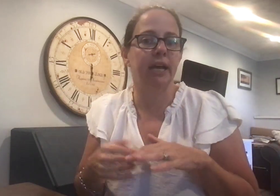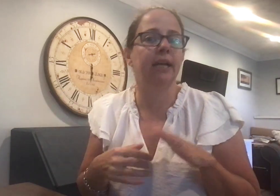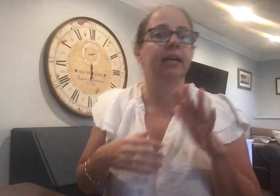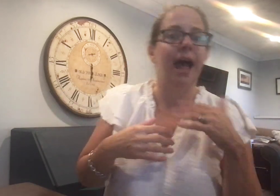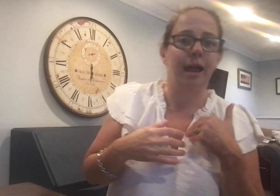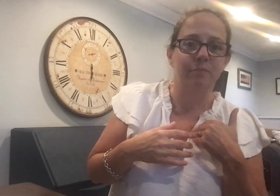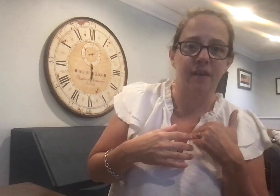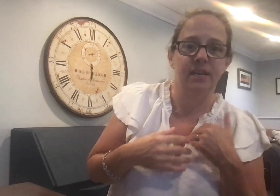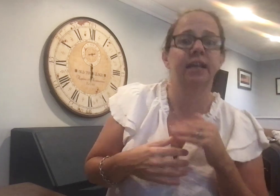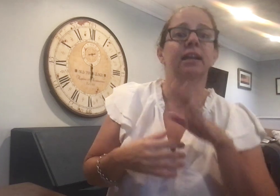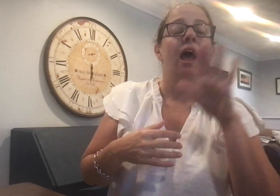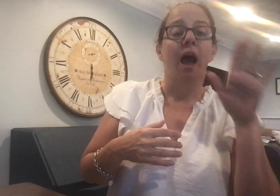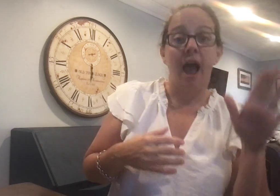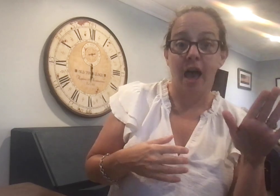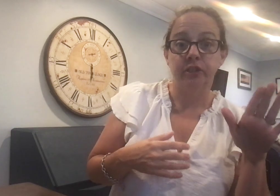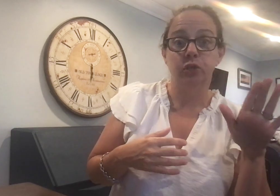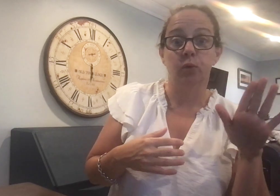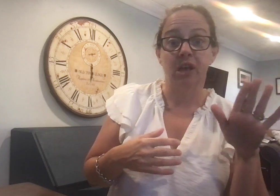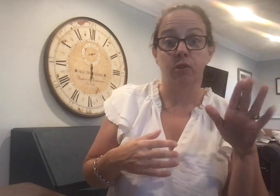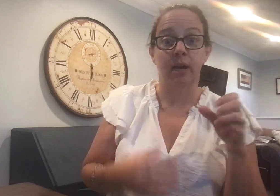right-handed. I'm left-handed. I have to do it with the other hand.